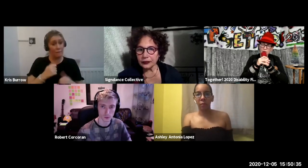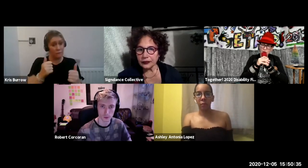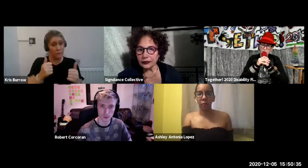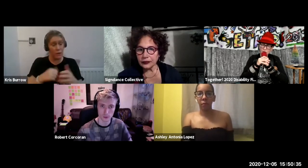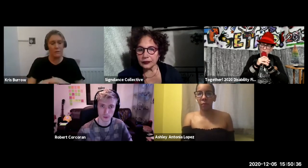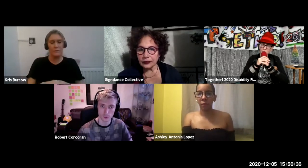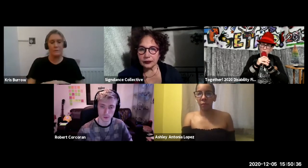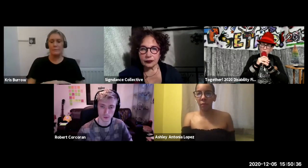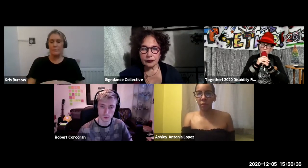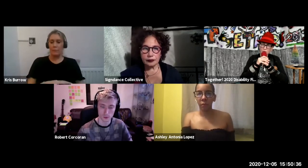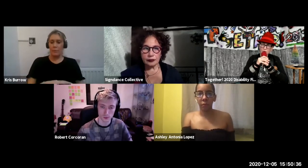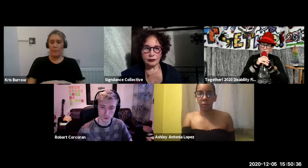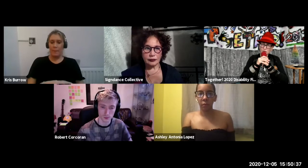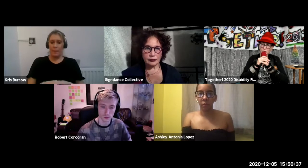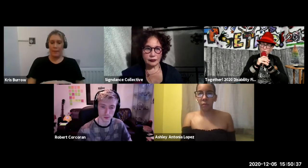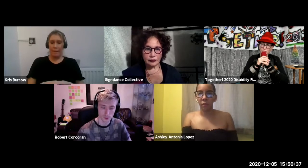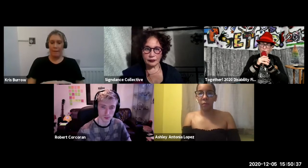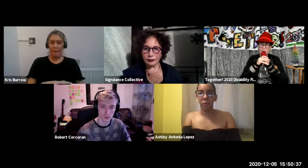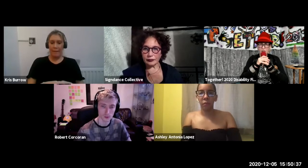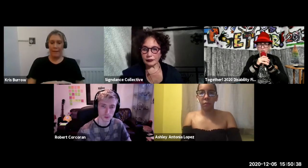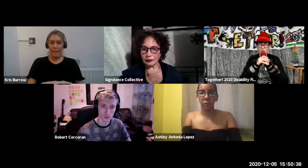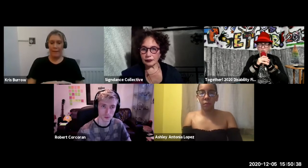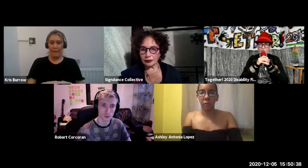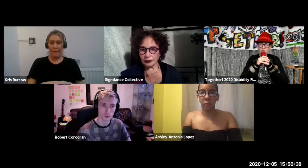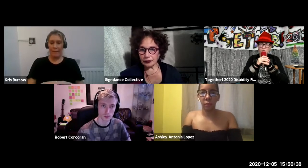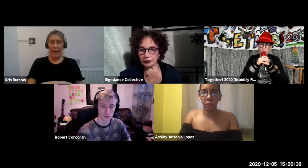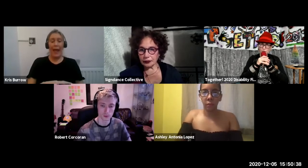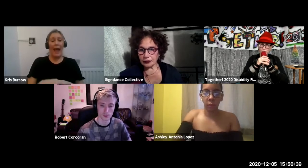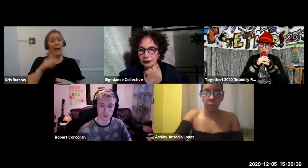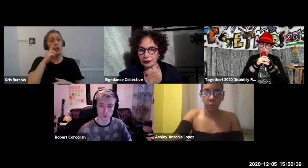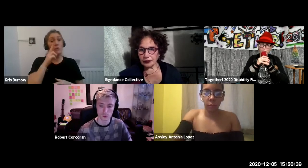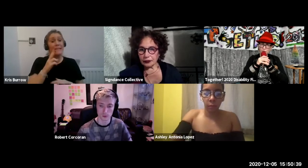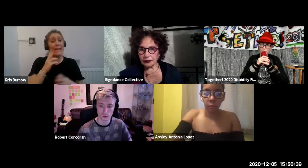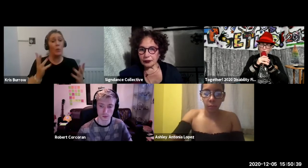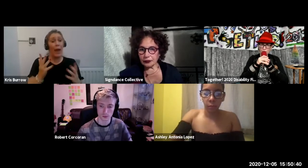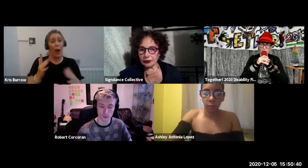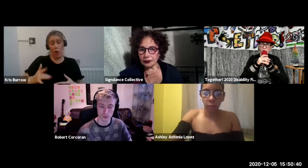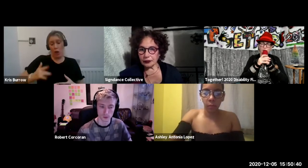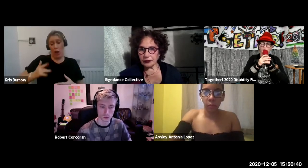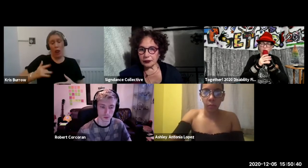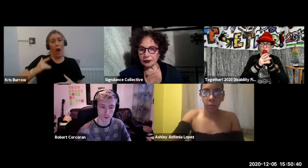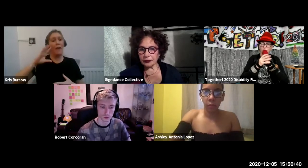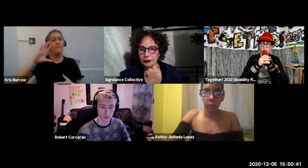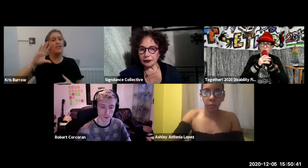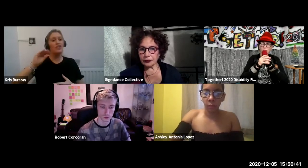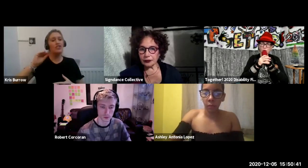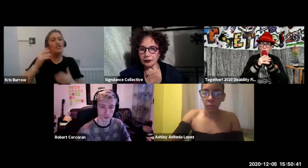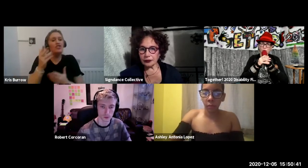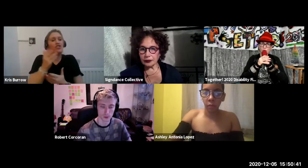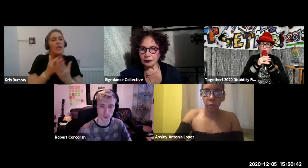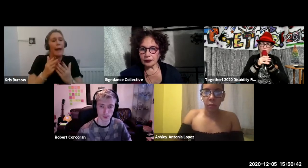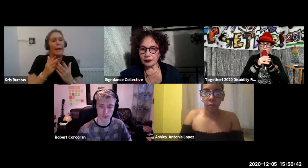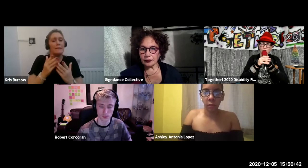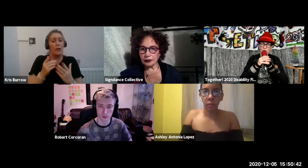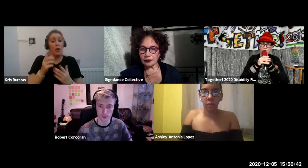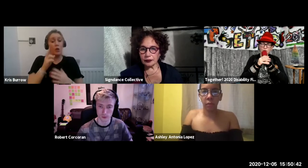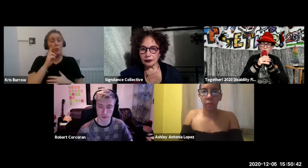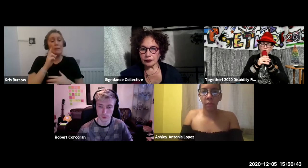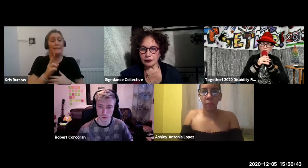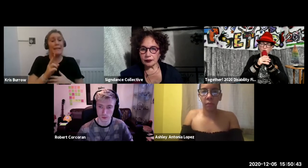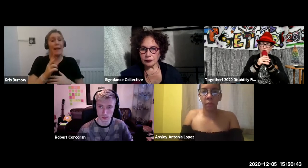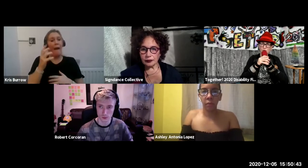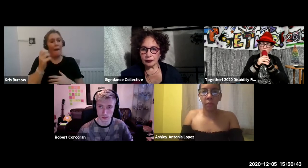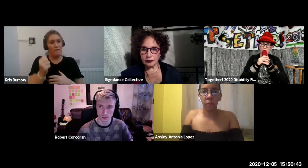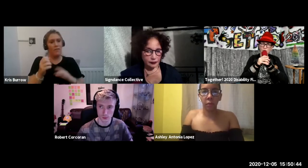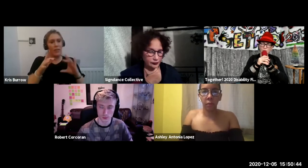the live chat box, which is on the right hand side of your screen. If you don't have a list of typing on your screen, you can go